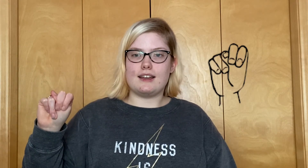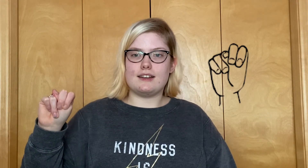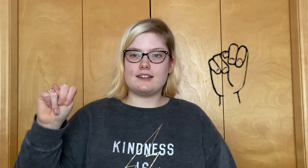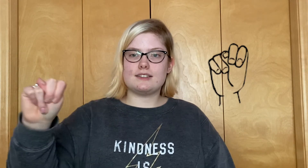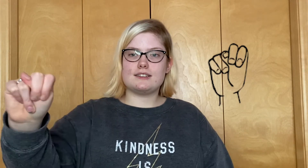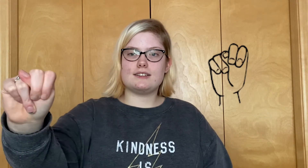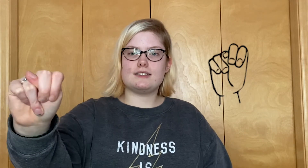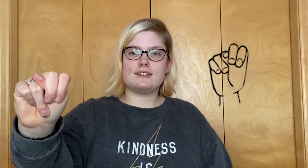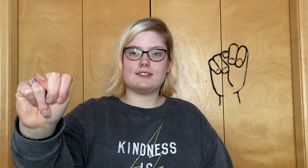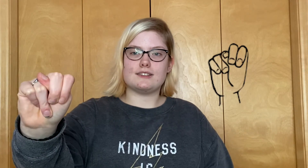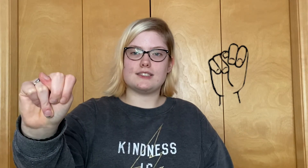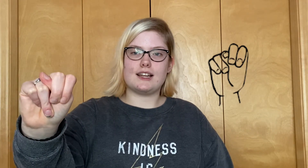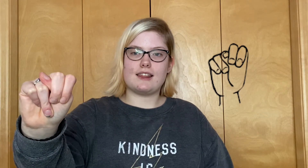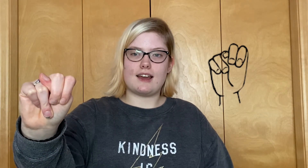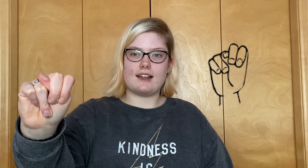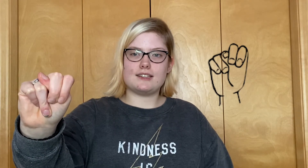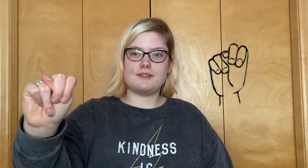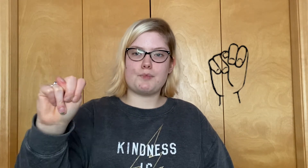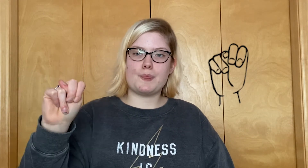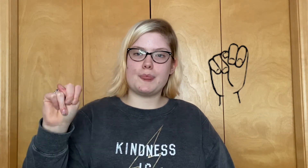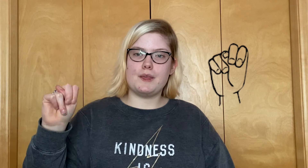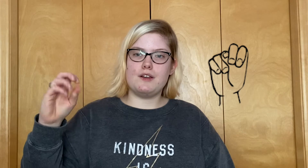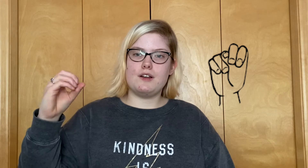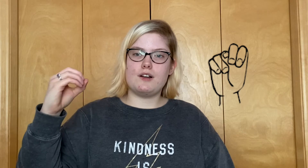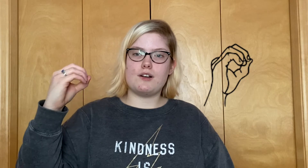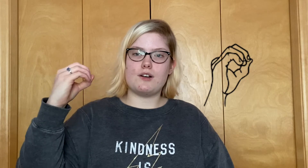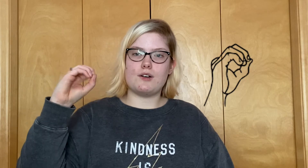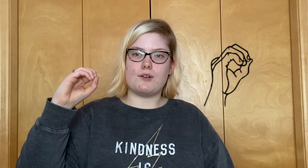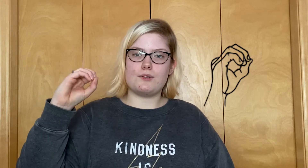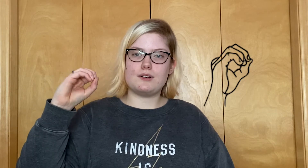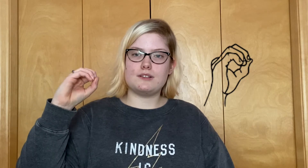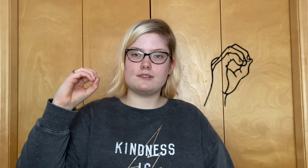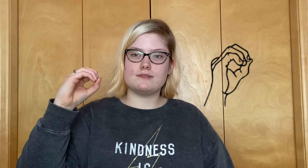N, looks like that, O,